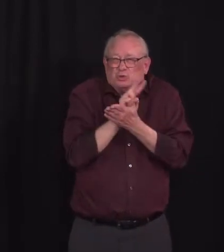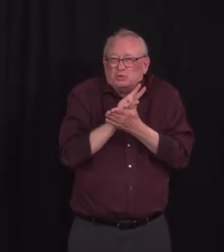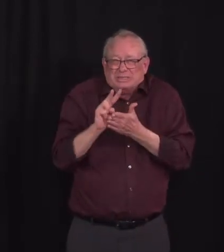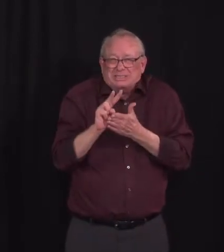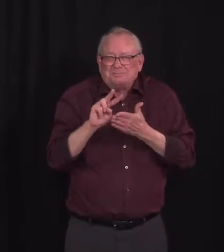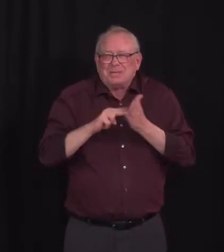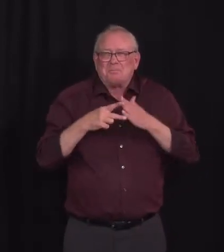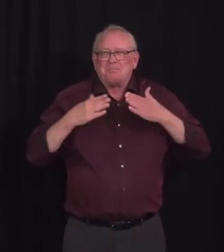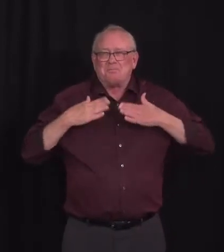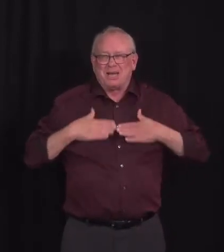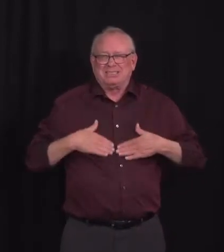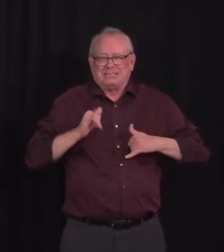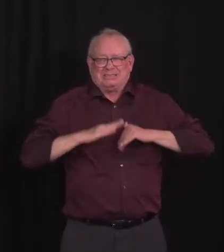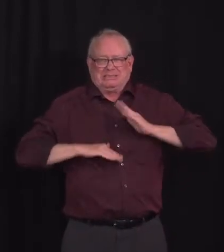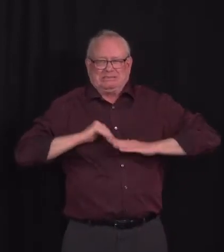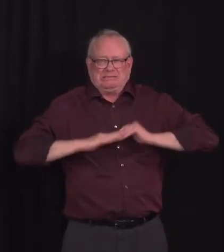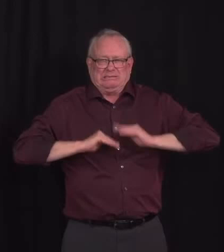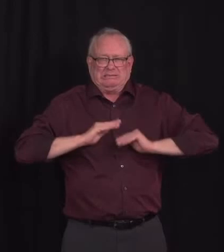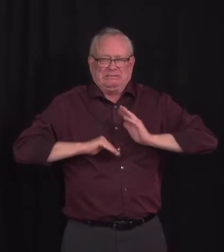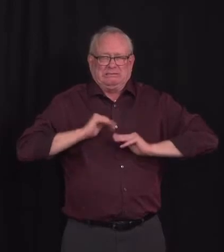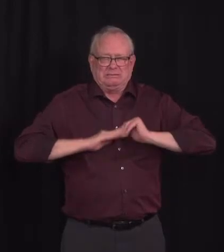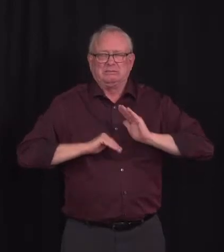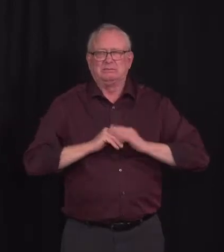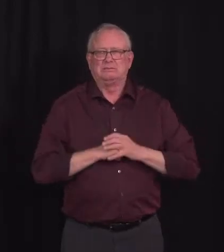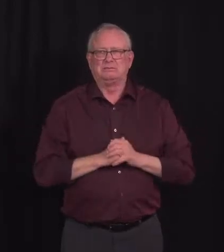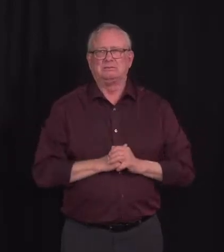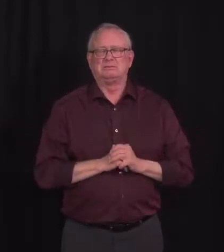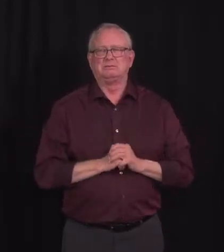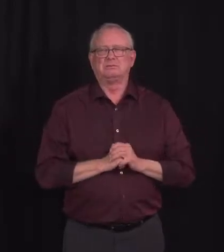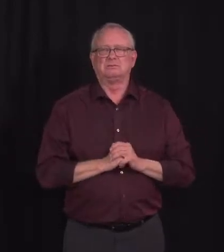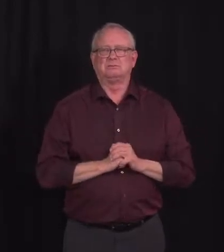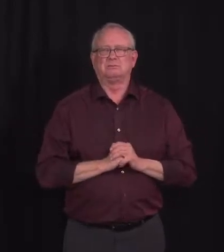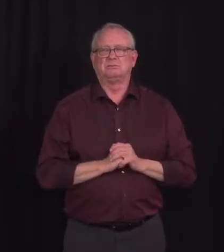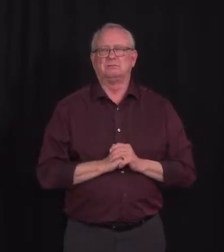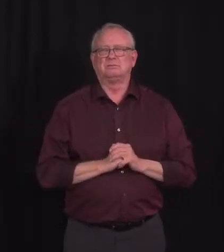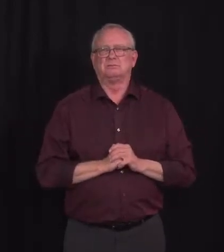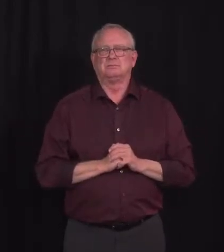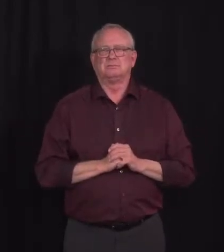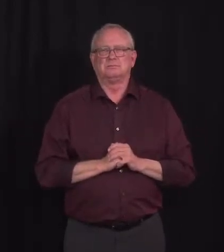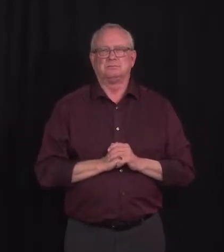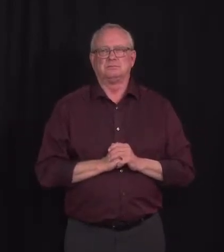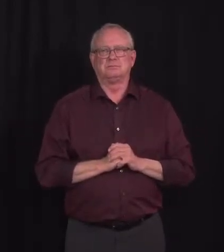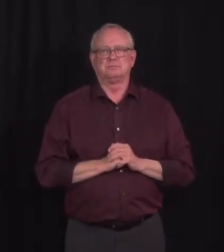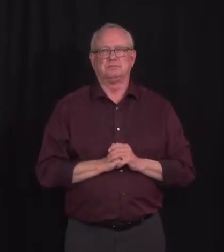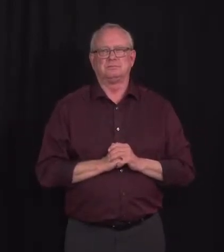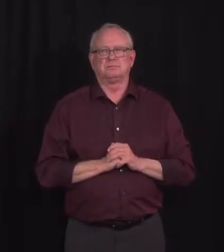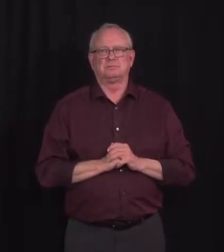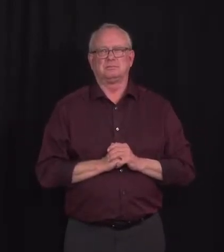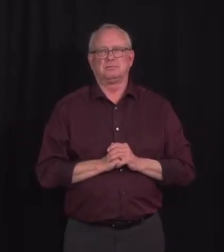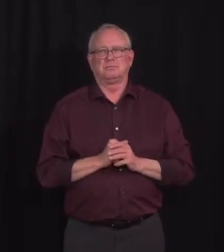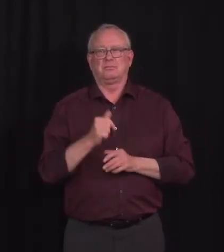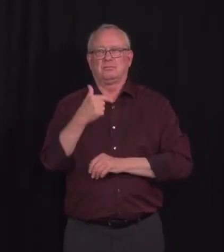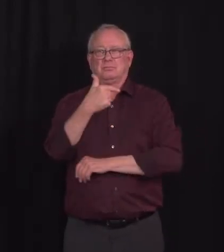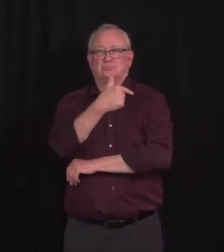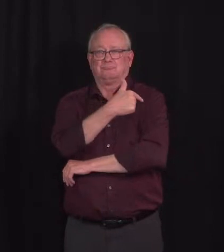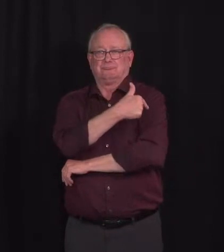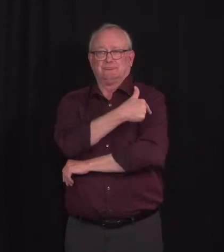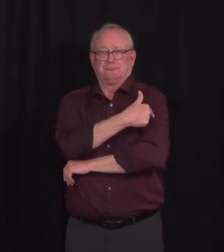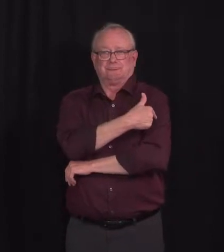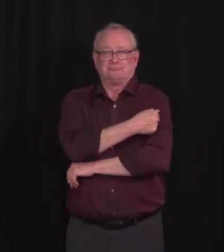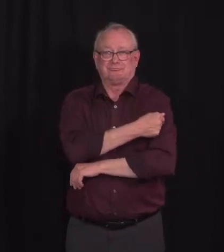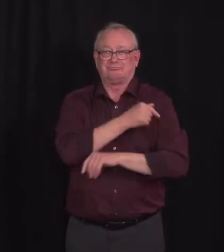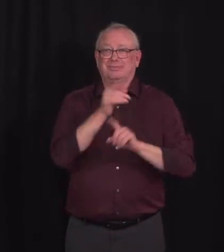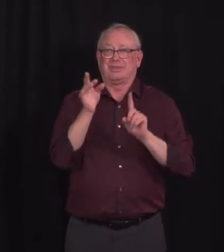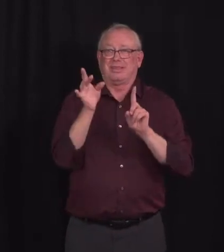while their immunity was still building. Just 0.2% of all people who had one dose